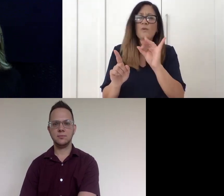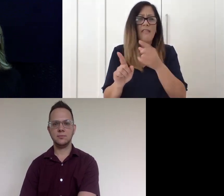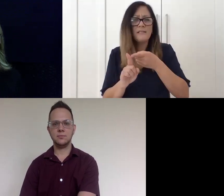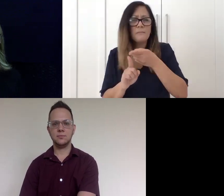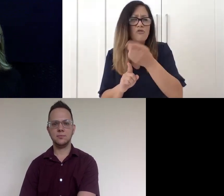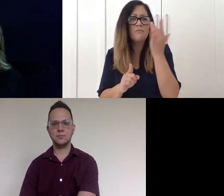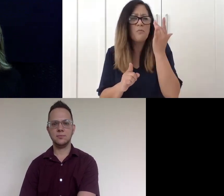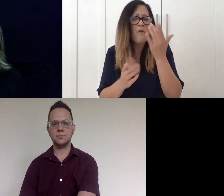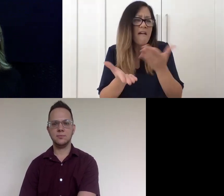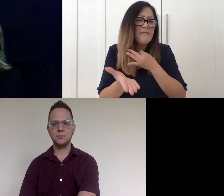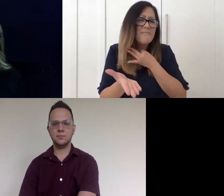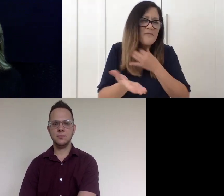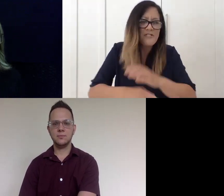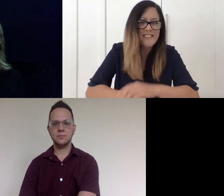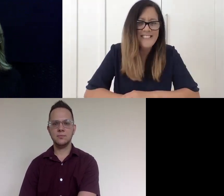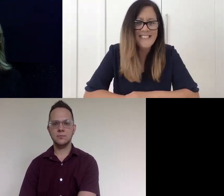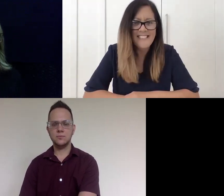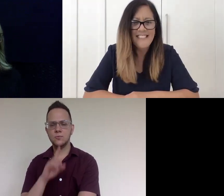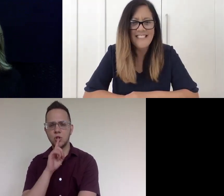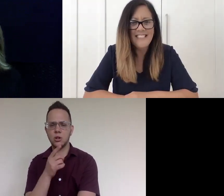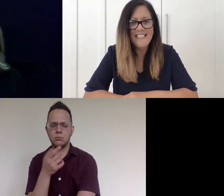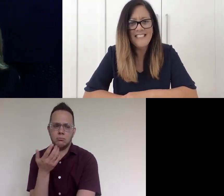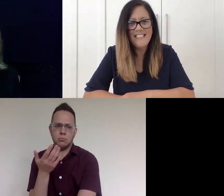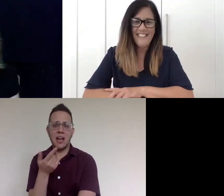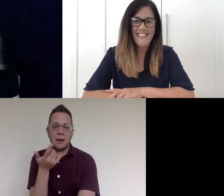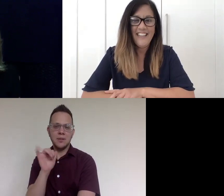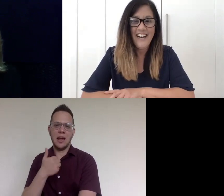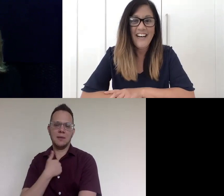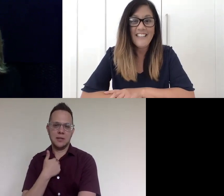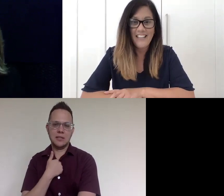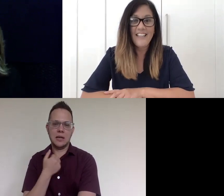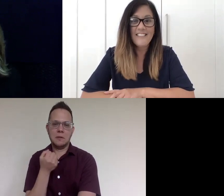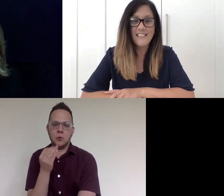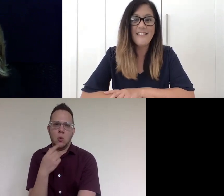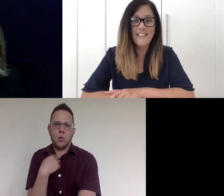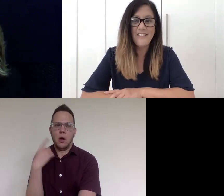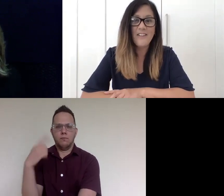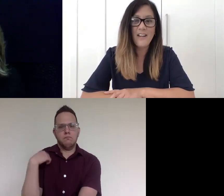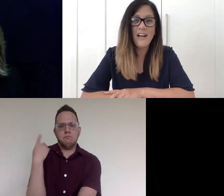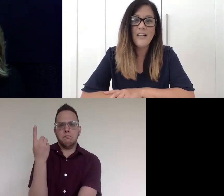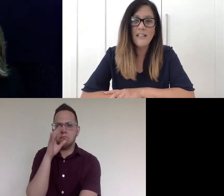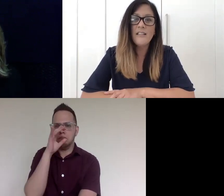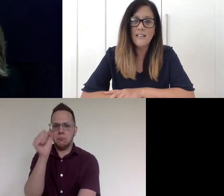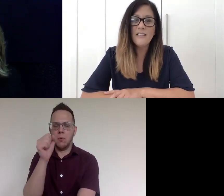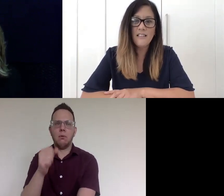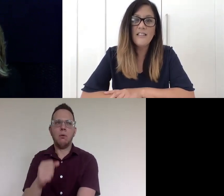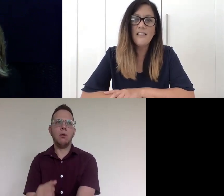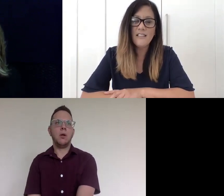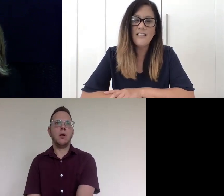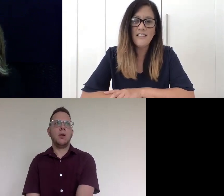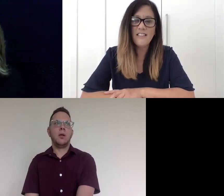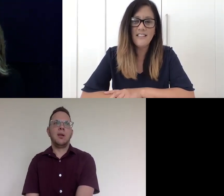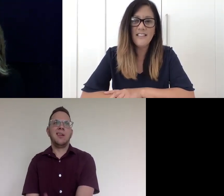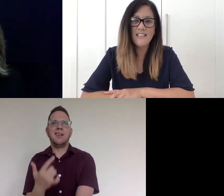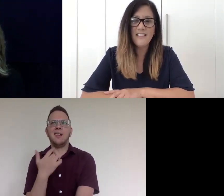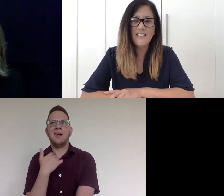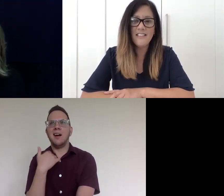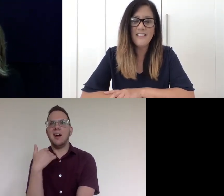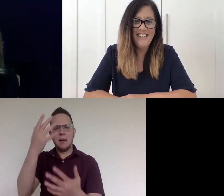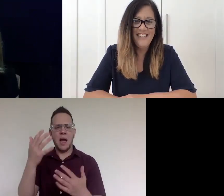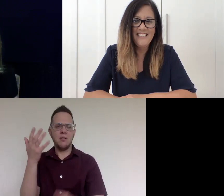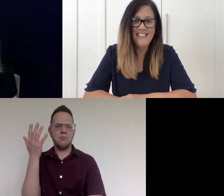your interest. What drew you to that area? Sure, well, I'm gay myself, so I've always been